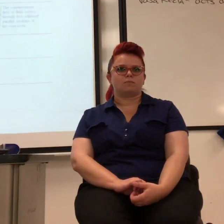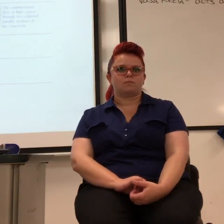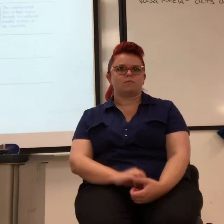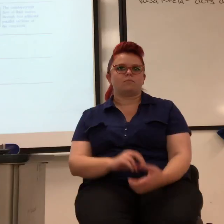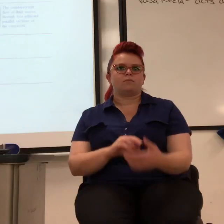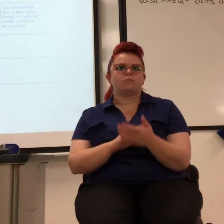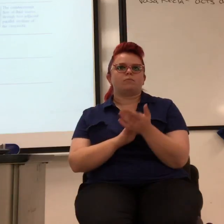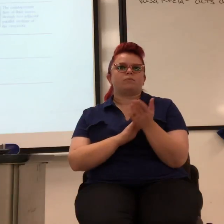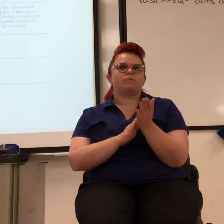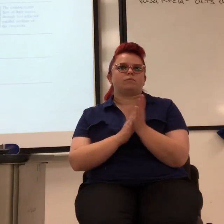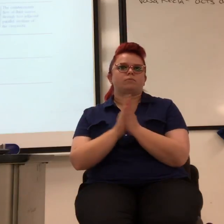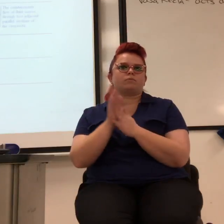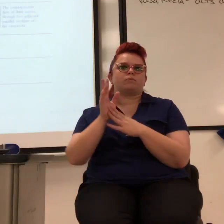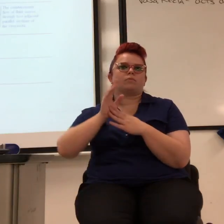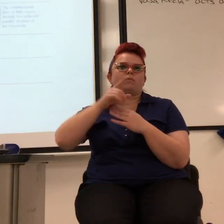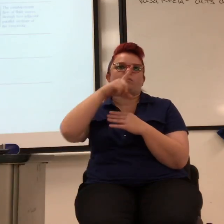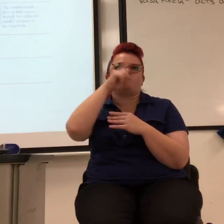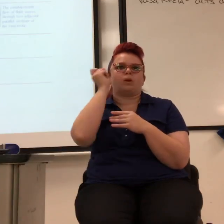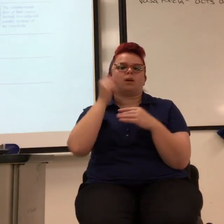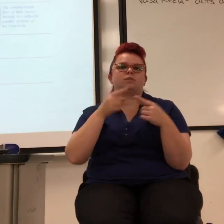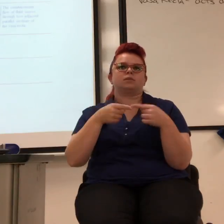salt gradient.